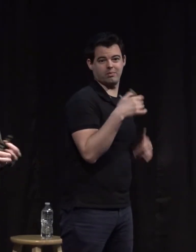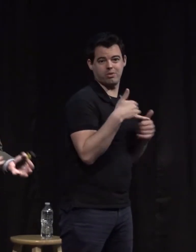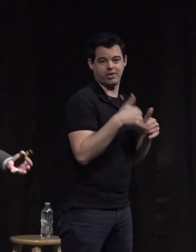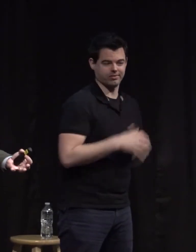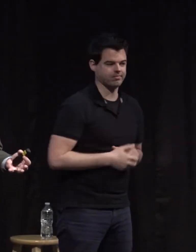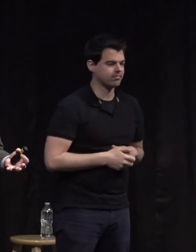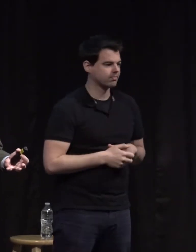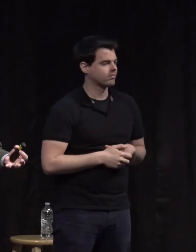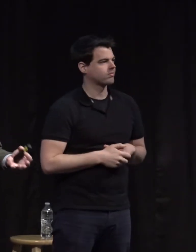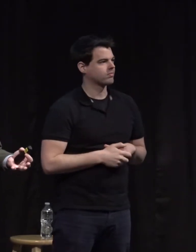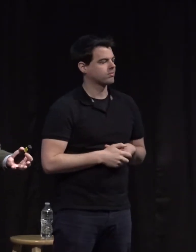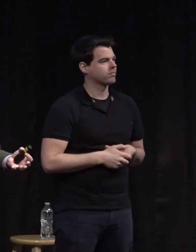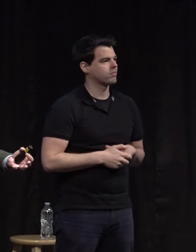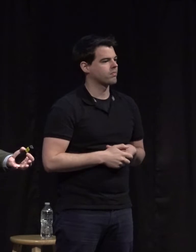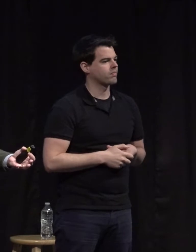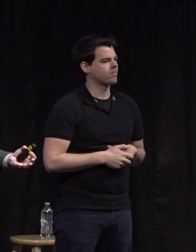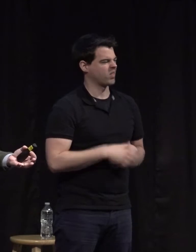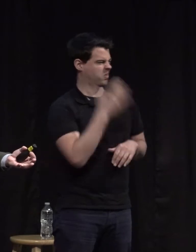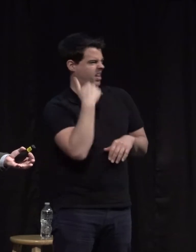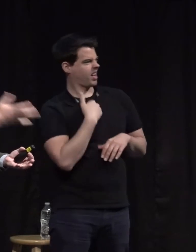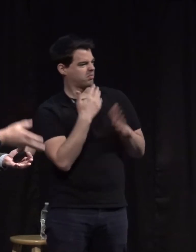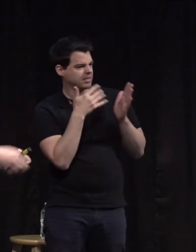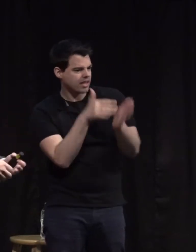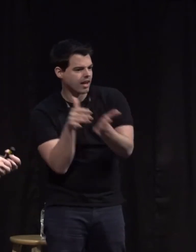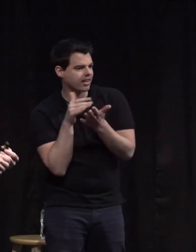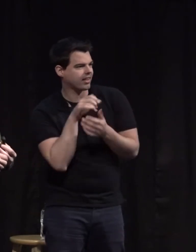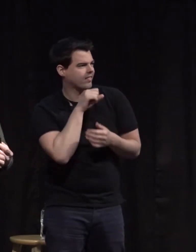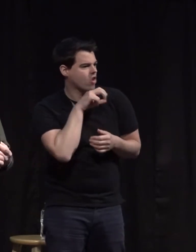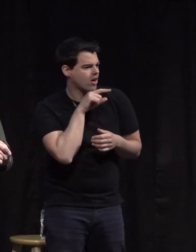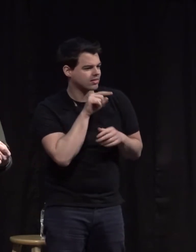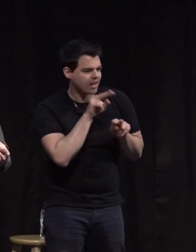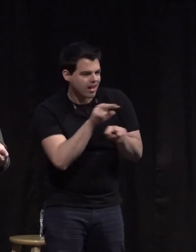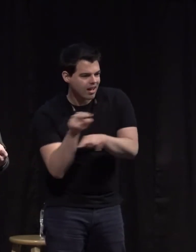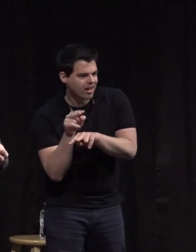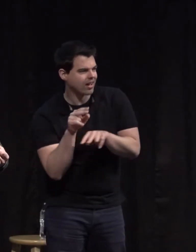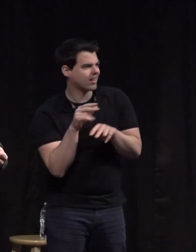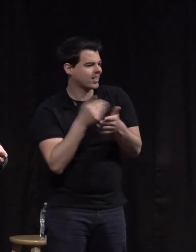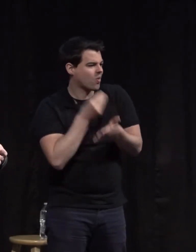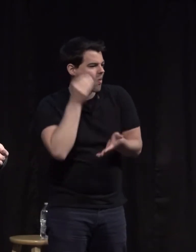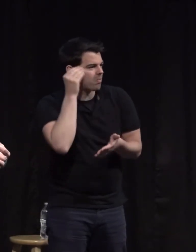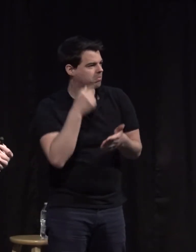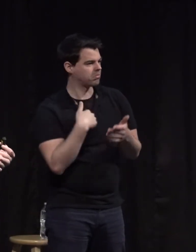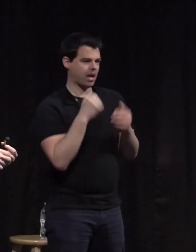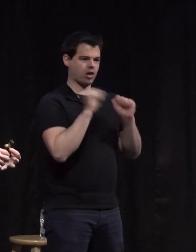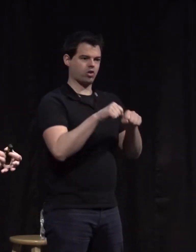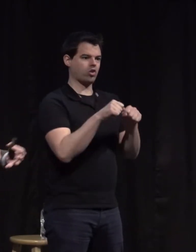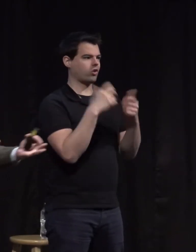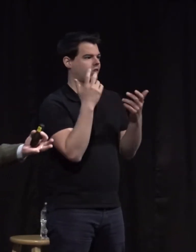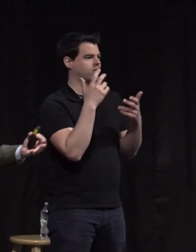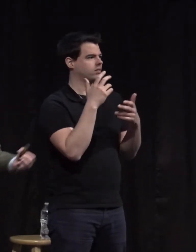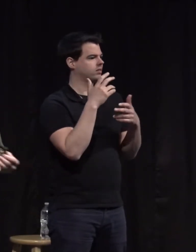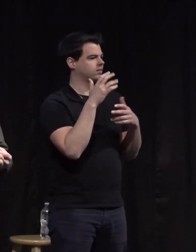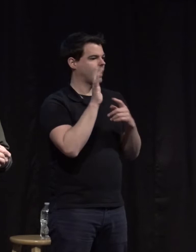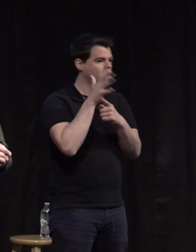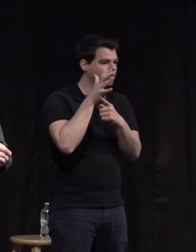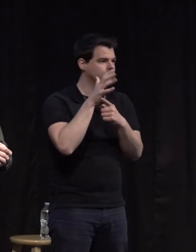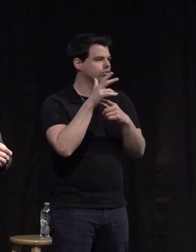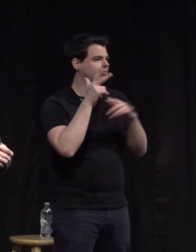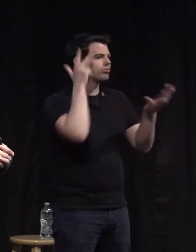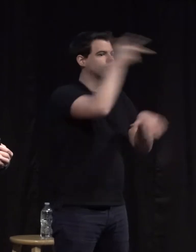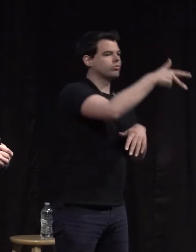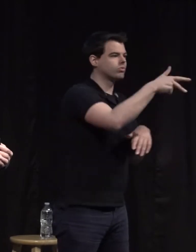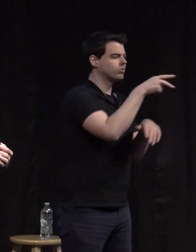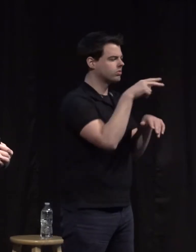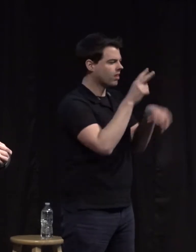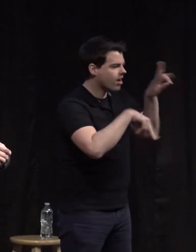So why would I study frogs when I could be flying around in helicopters chasing elk or working on whales or something really magnificent like